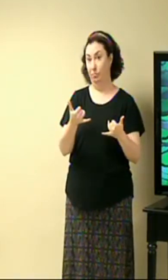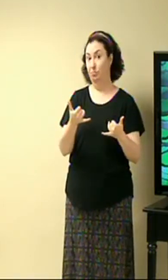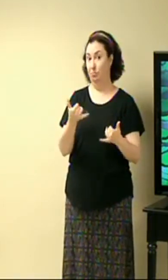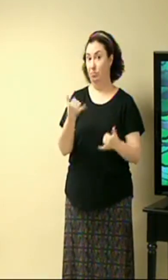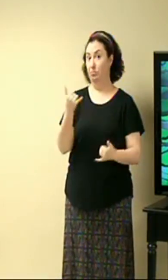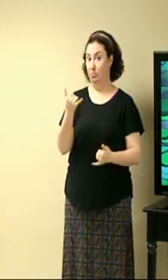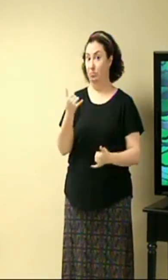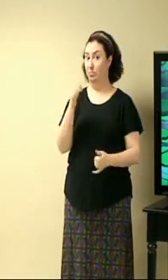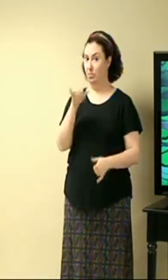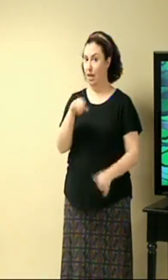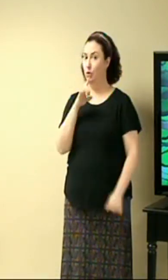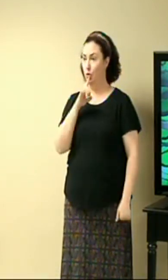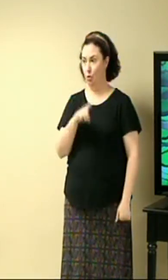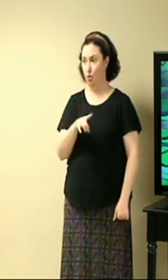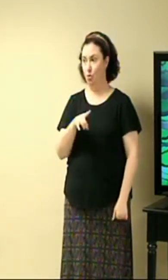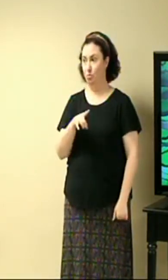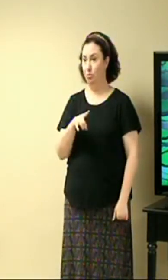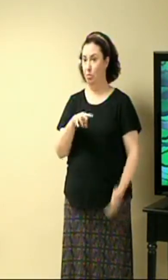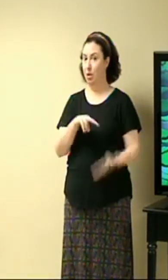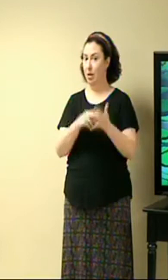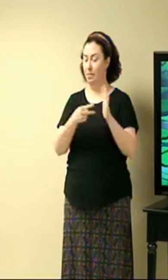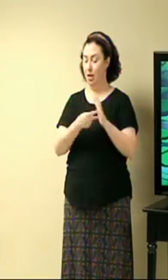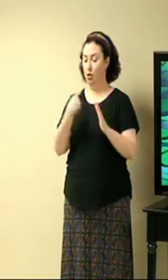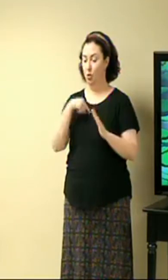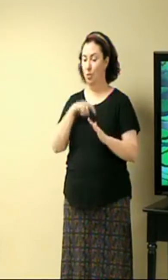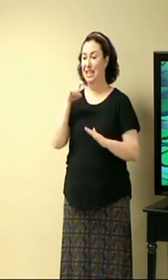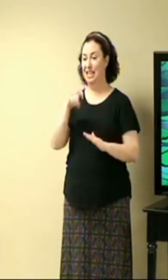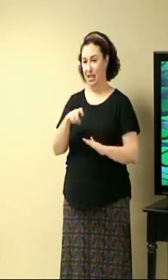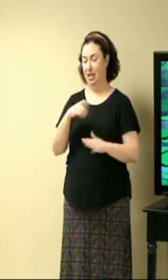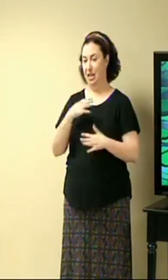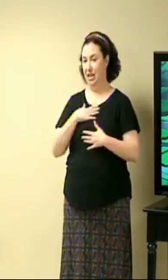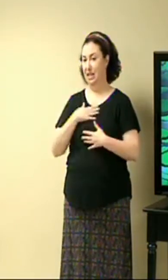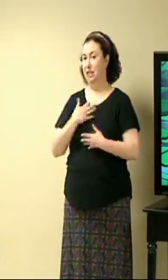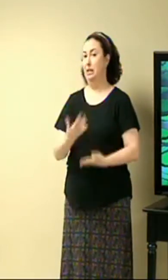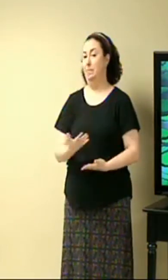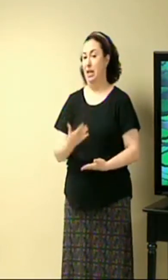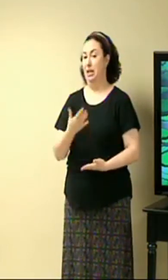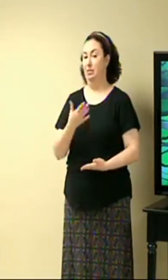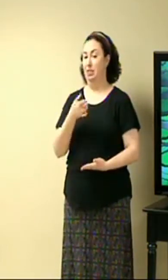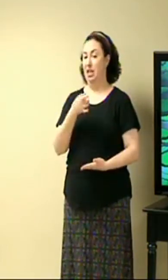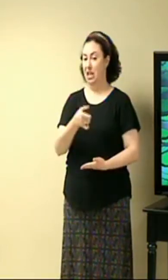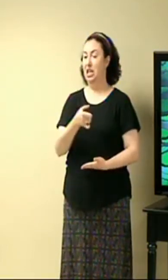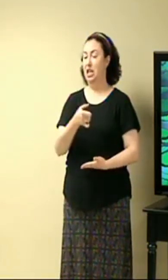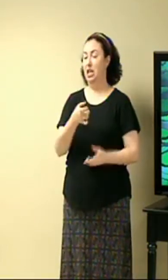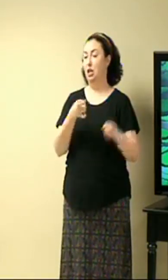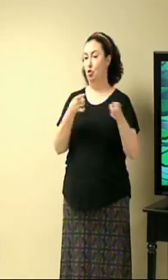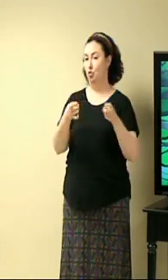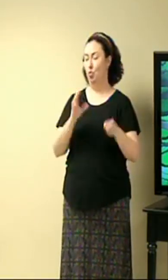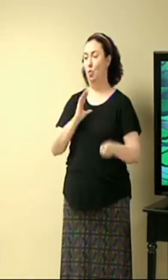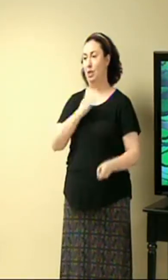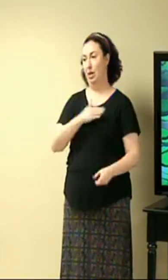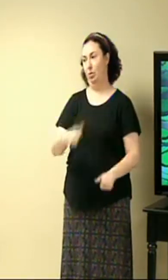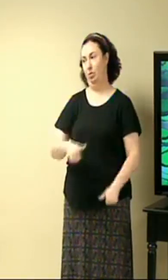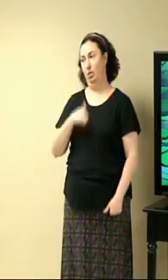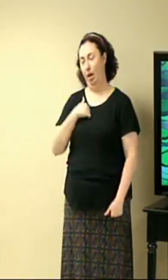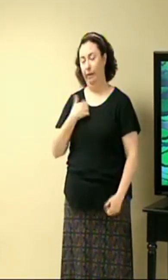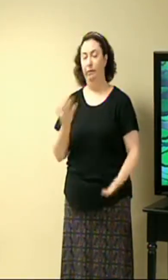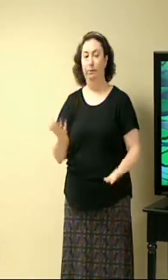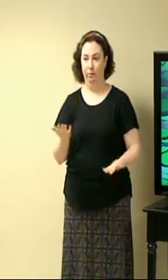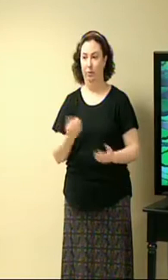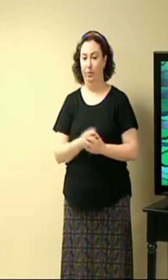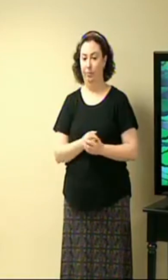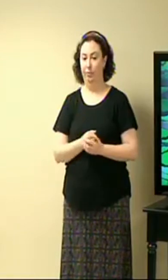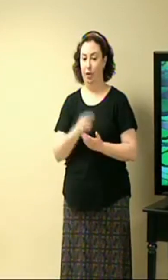is true, we need to submit to his claim over our life. The other thing Jesus says is he says this temple is referring to his